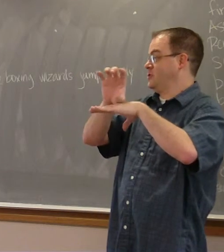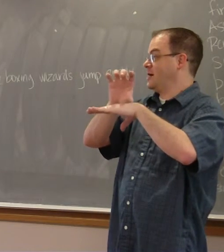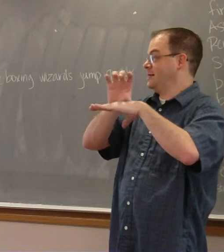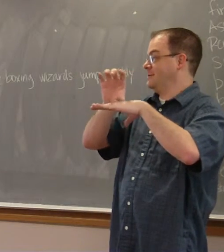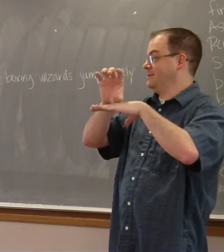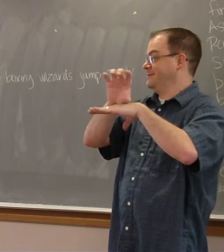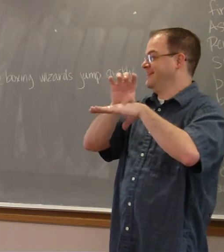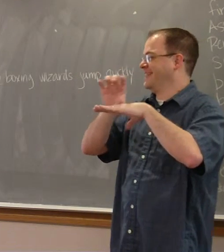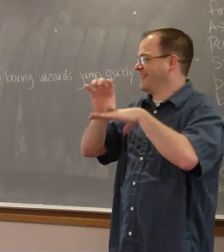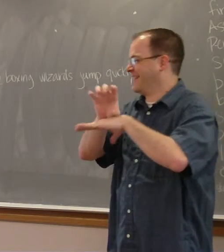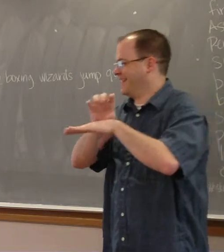Chocolate.